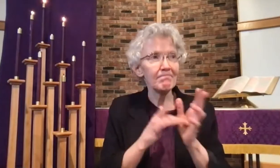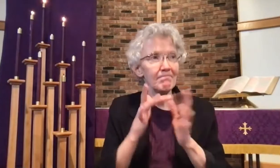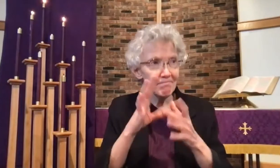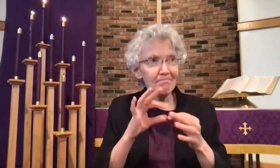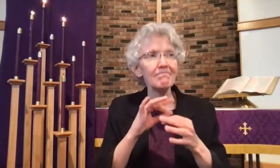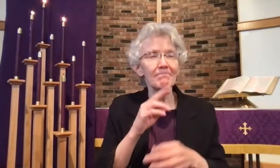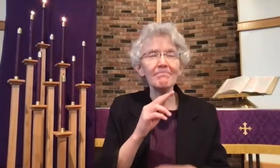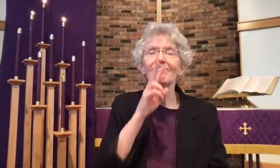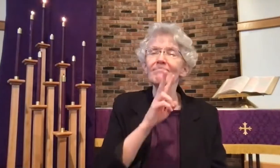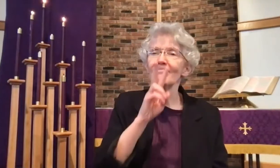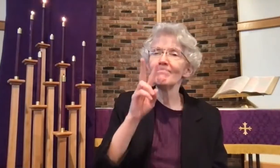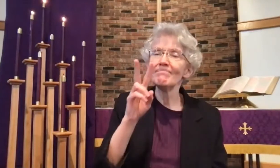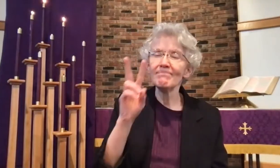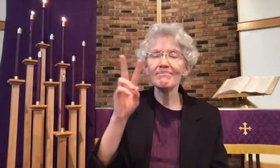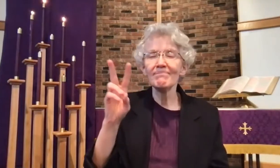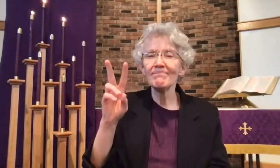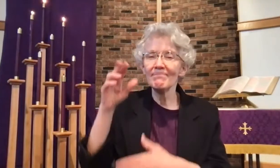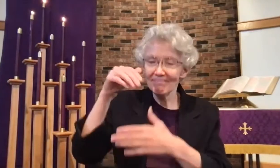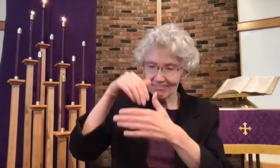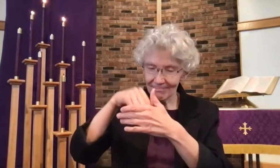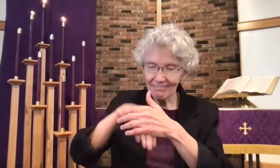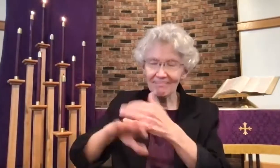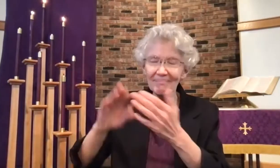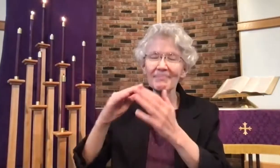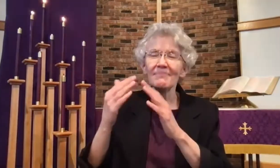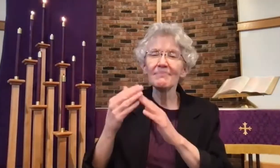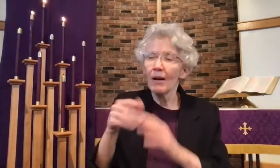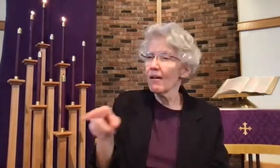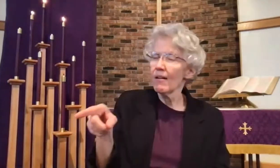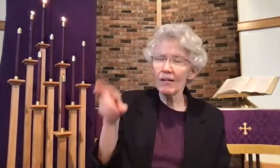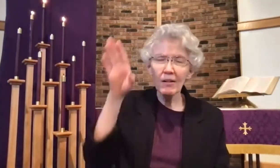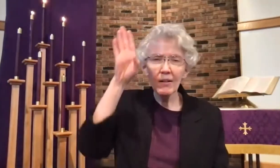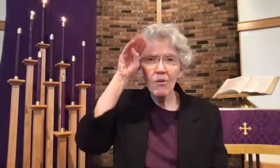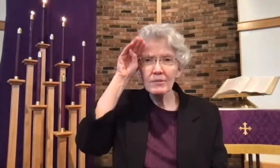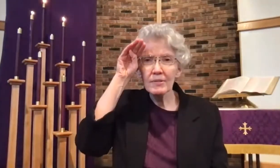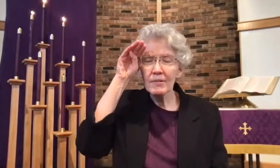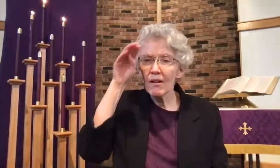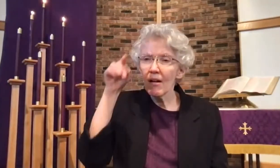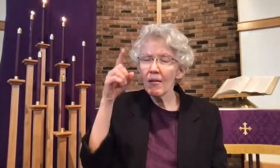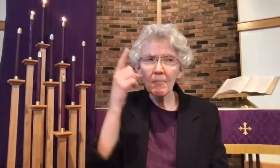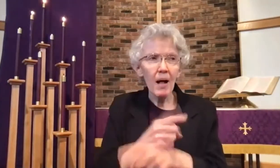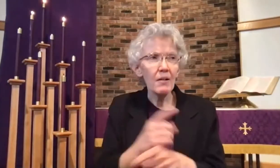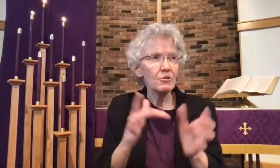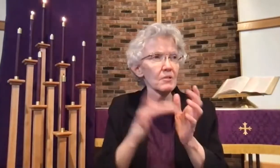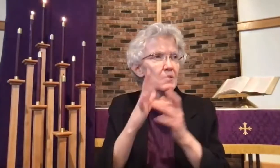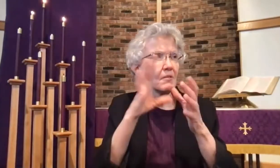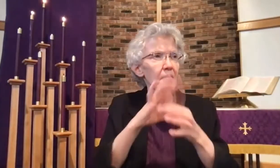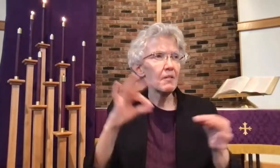say the Lord needs it." The two followers went into town. They found the donkey